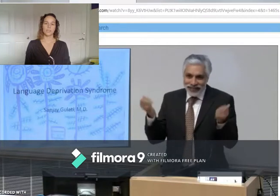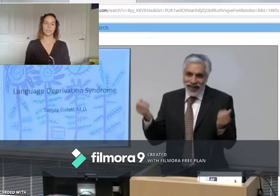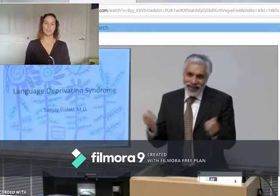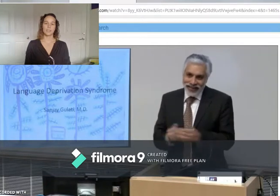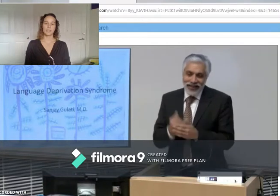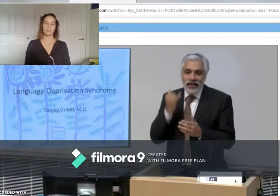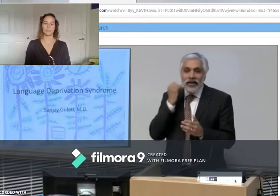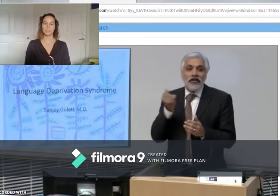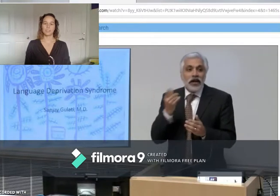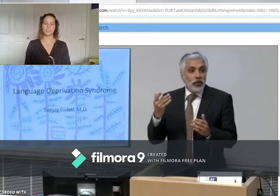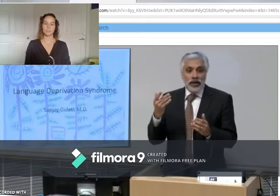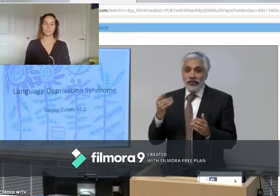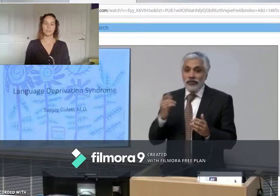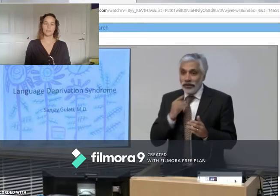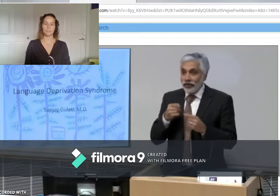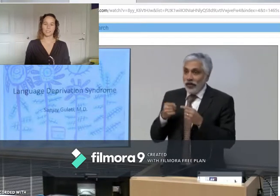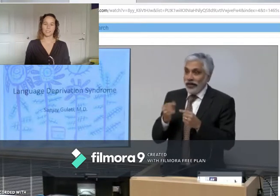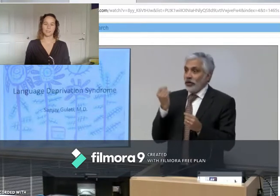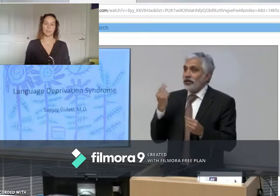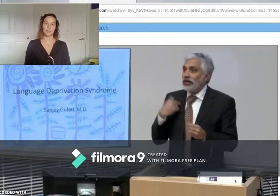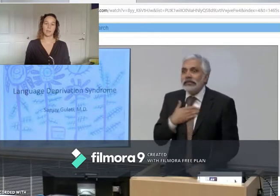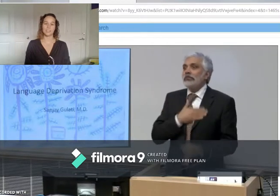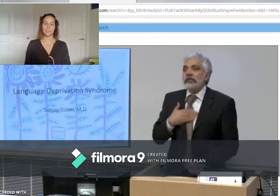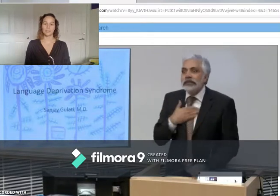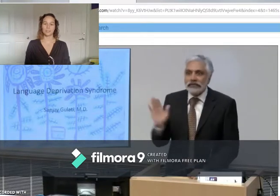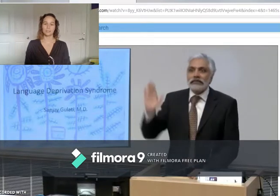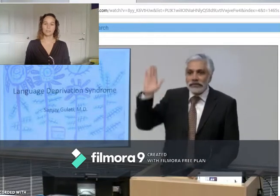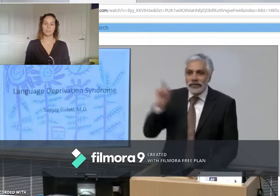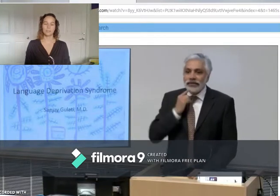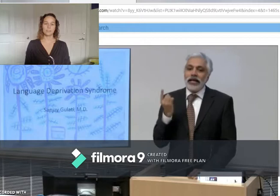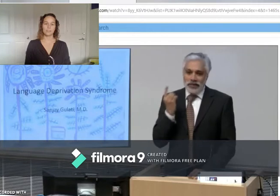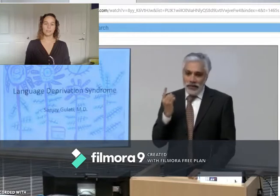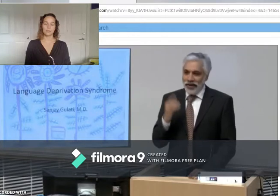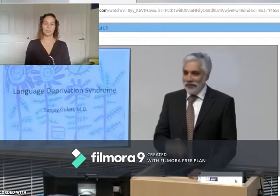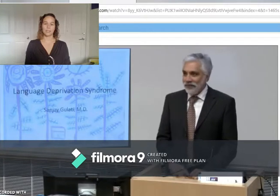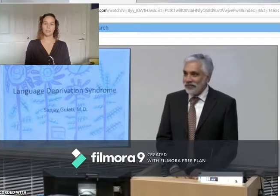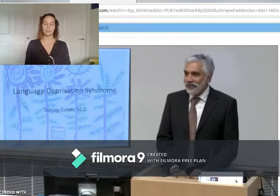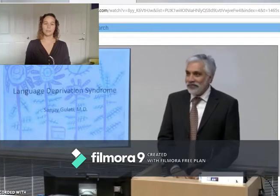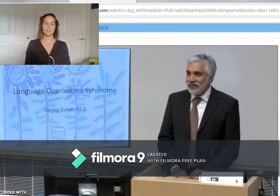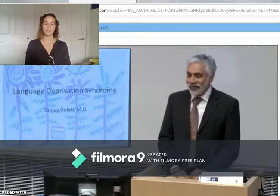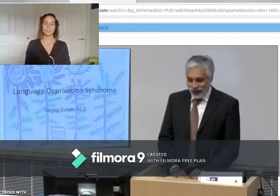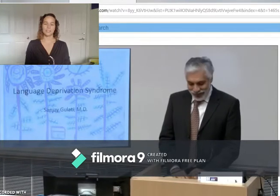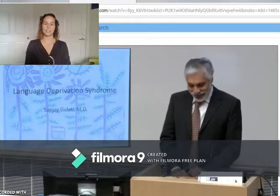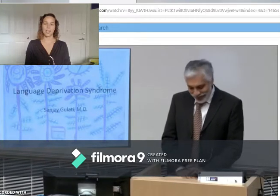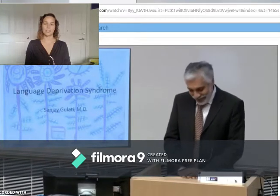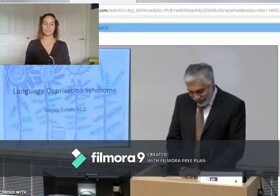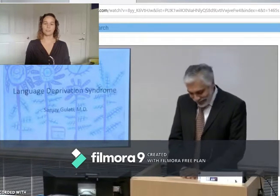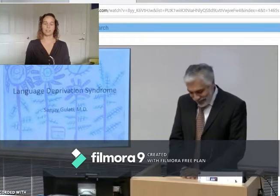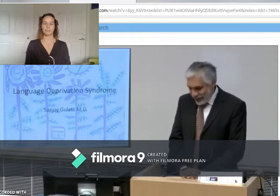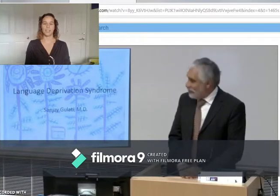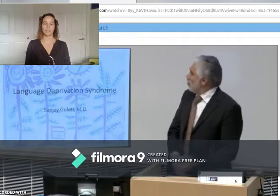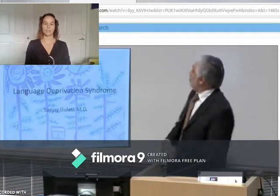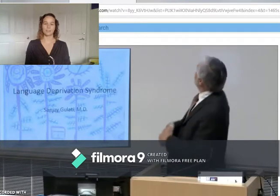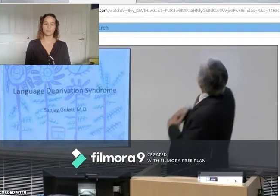My signing is not perfect. Sometimes I might voice, sometimes I might sign. If something's unclear, please don't hesitate to ask